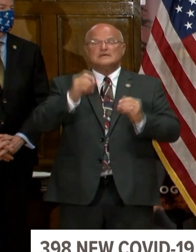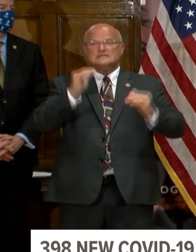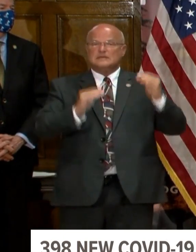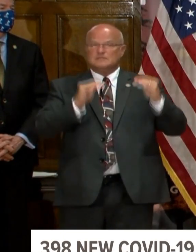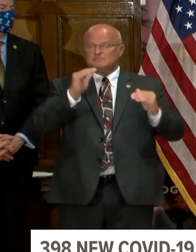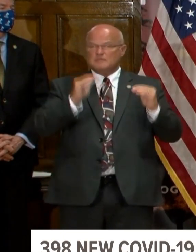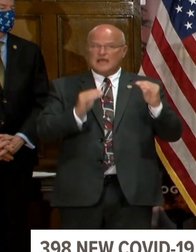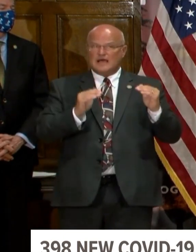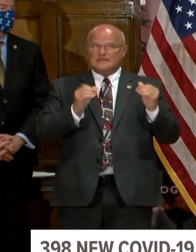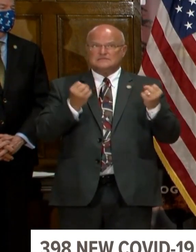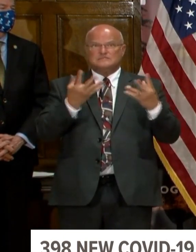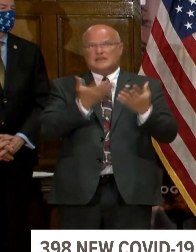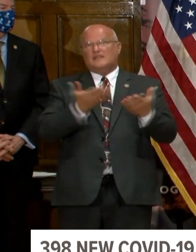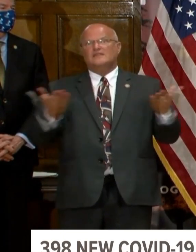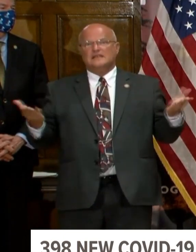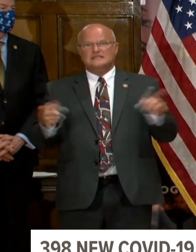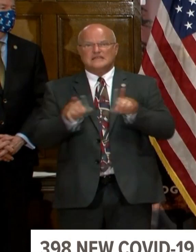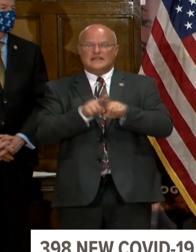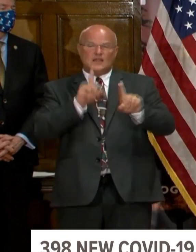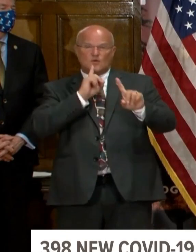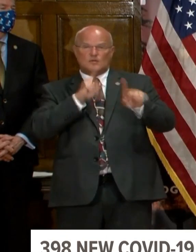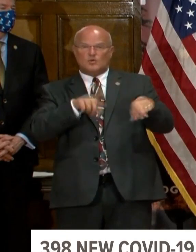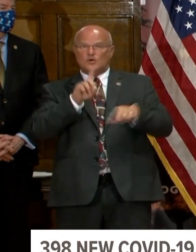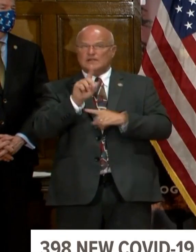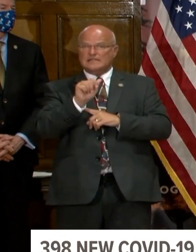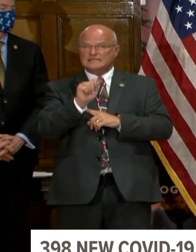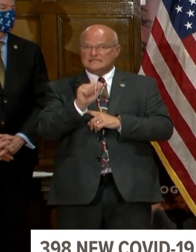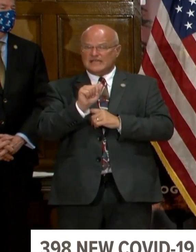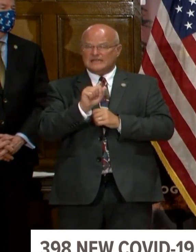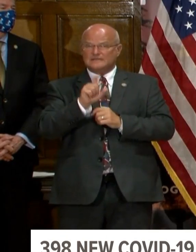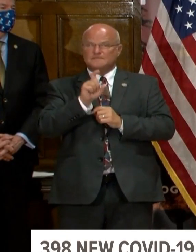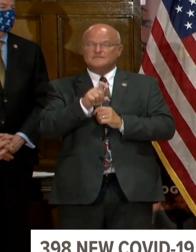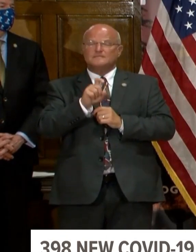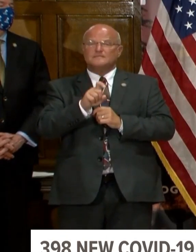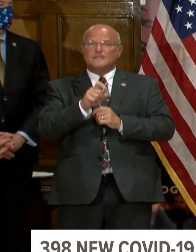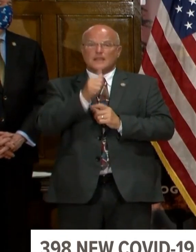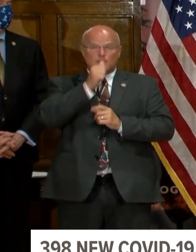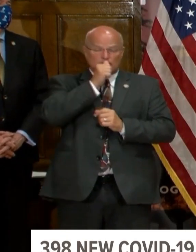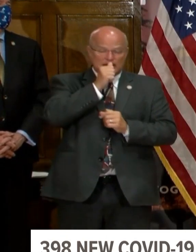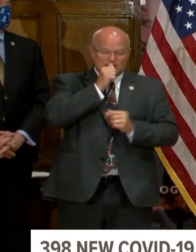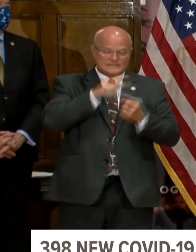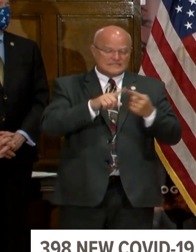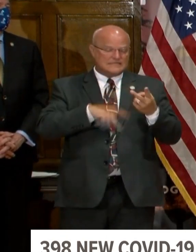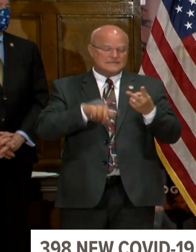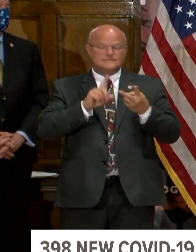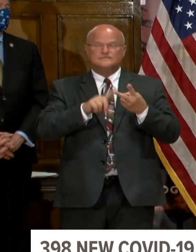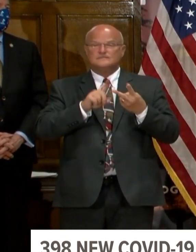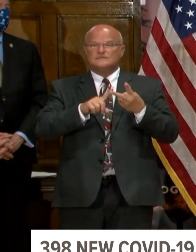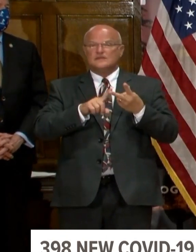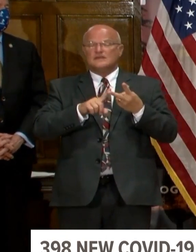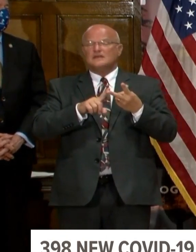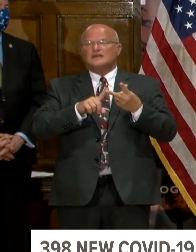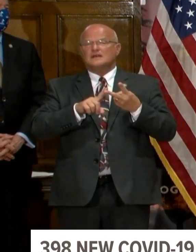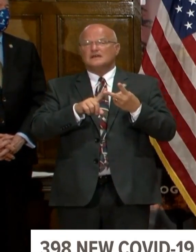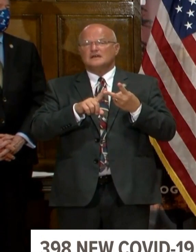balance a lot of things as they are reporting data. They've got to balance privacy also with the fact